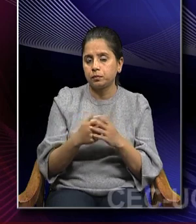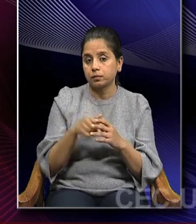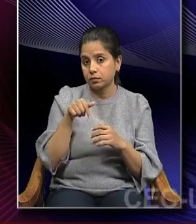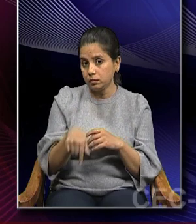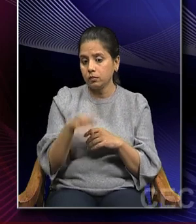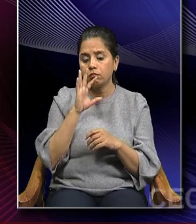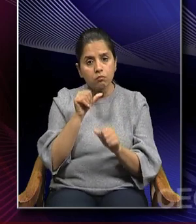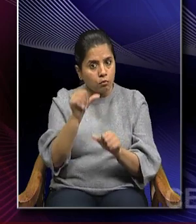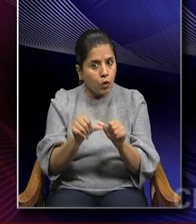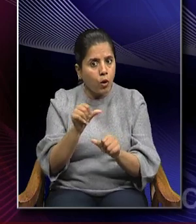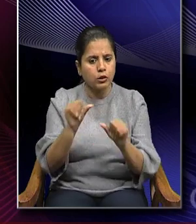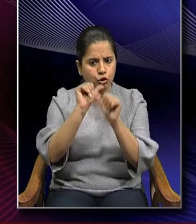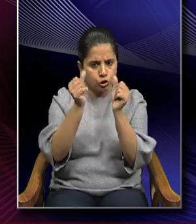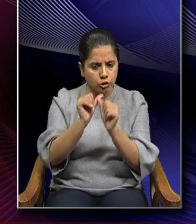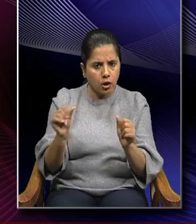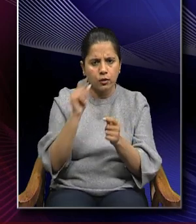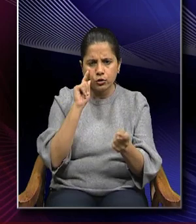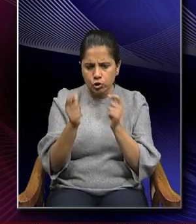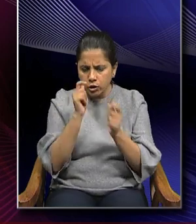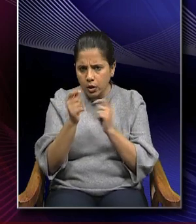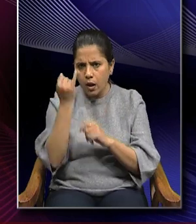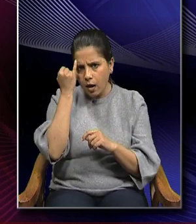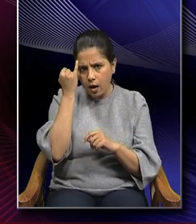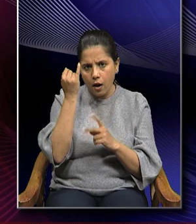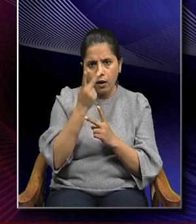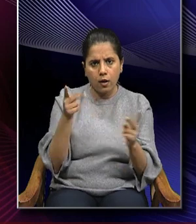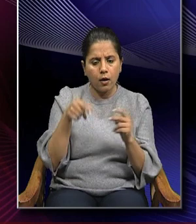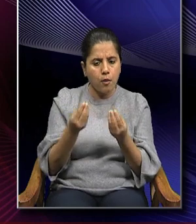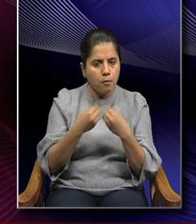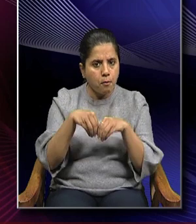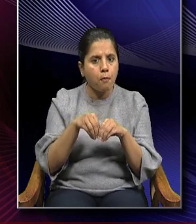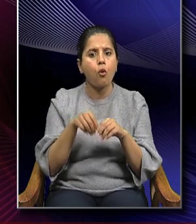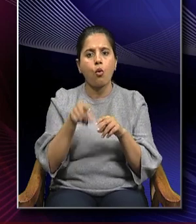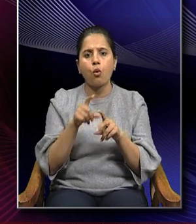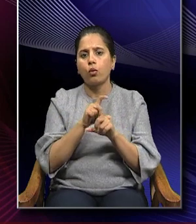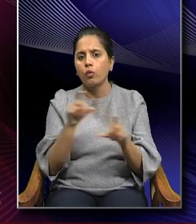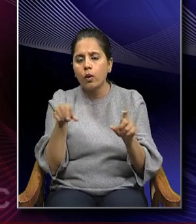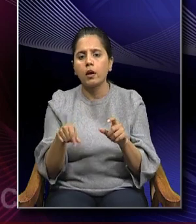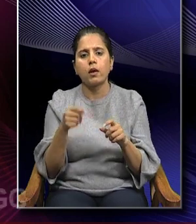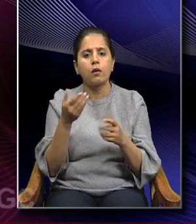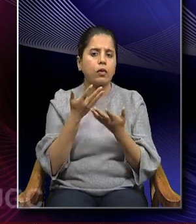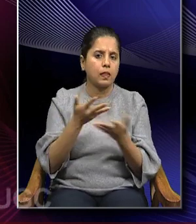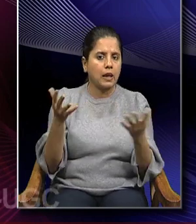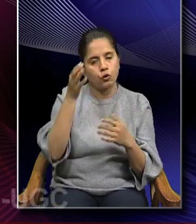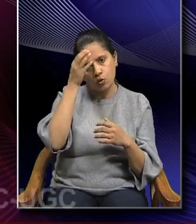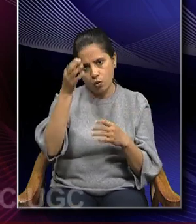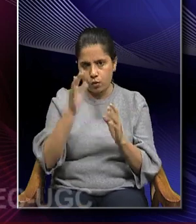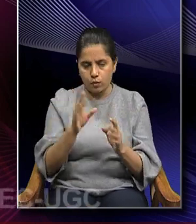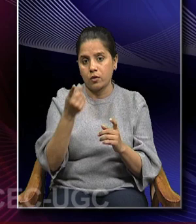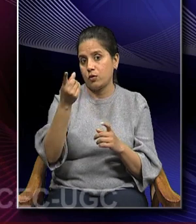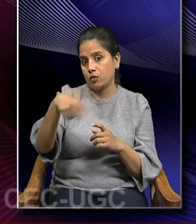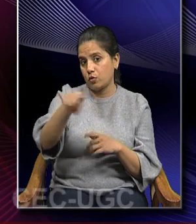actually a process of shaping and refining the idea into a more complete product concept. So, your